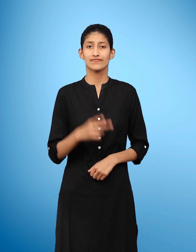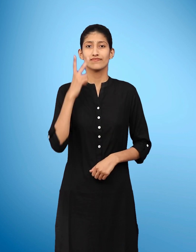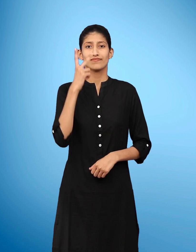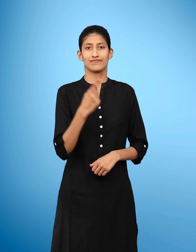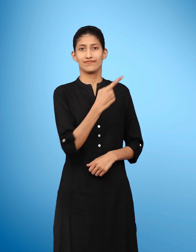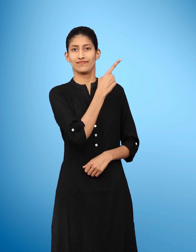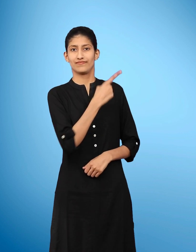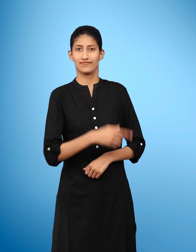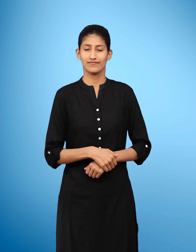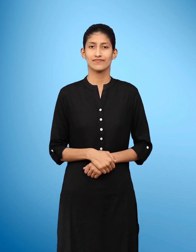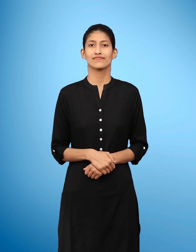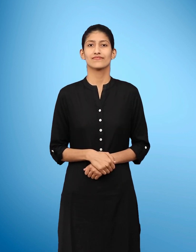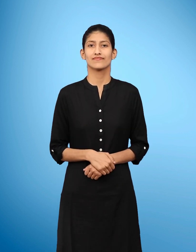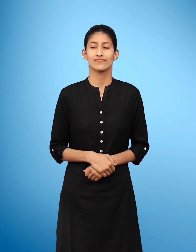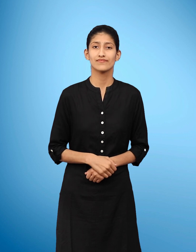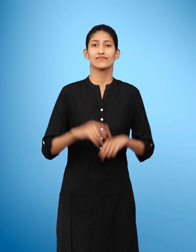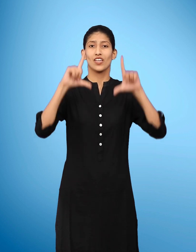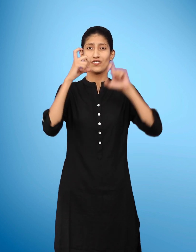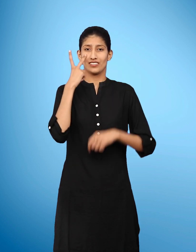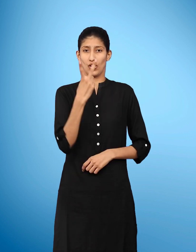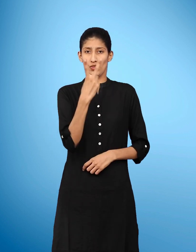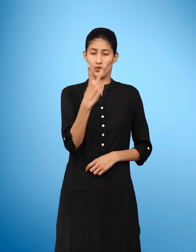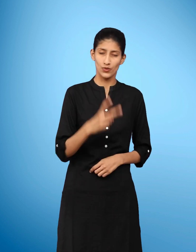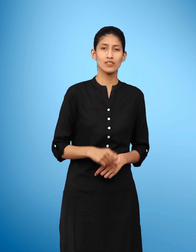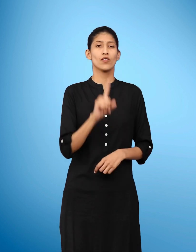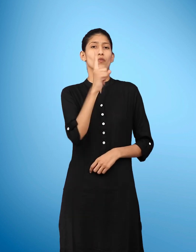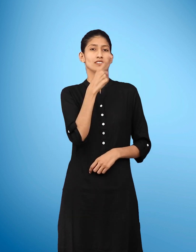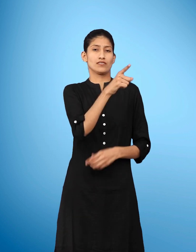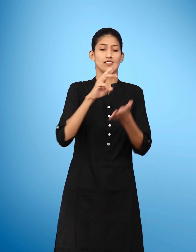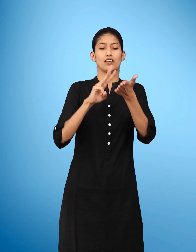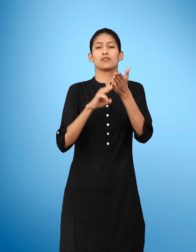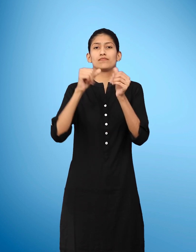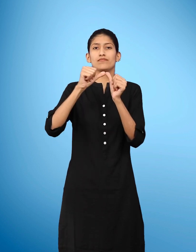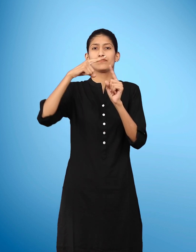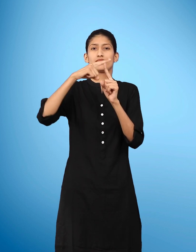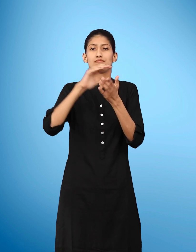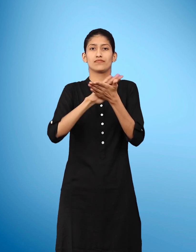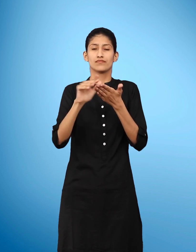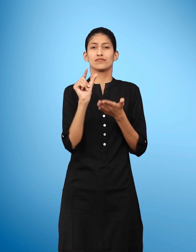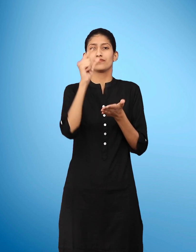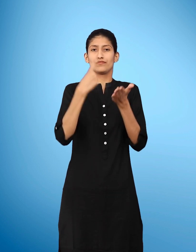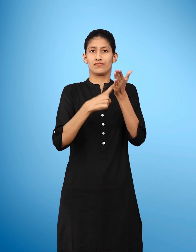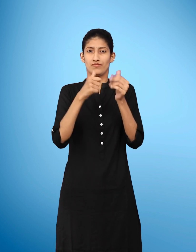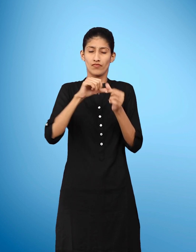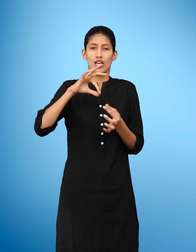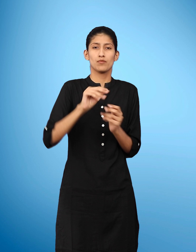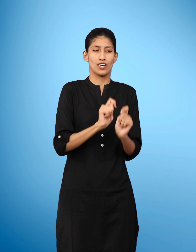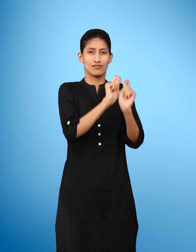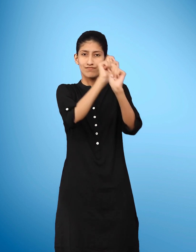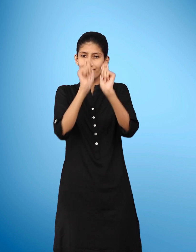On this page, two pictures of Buddha are shown. On the left-hand side,